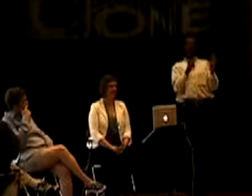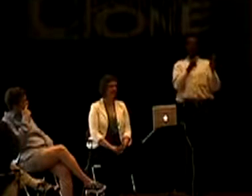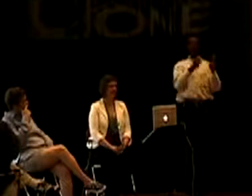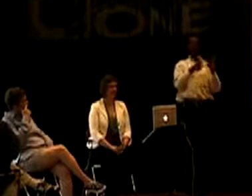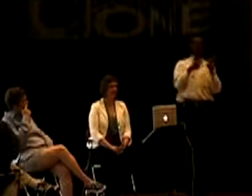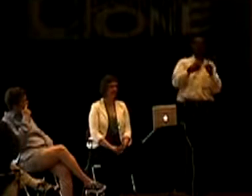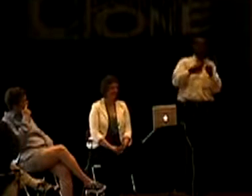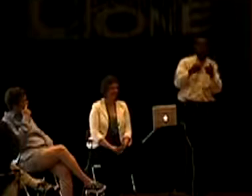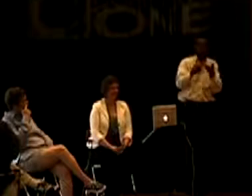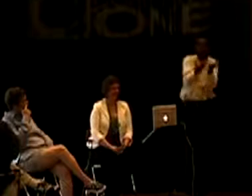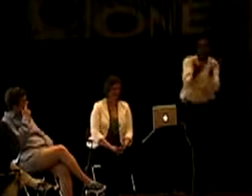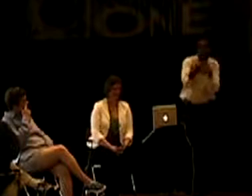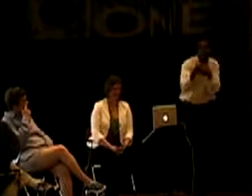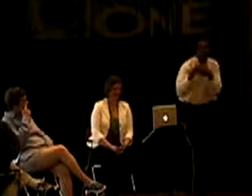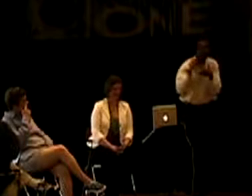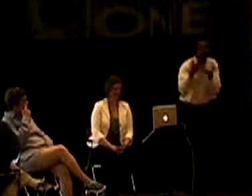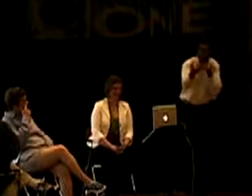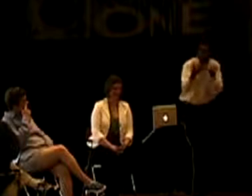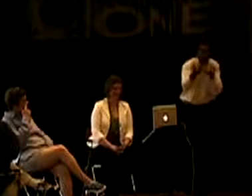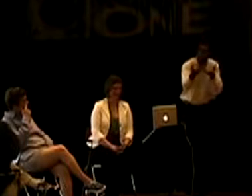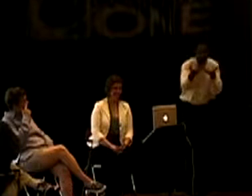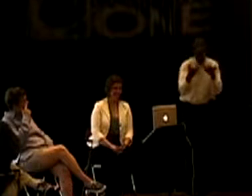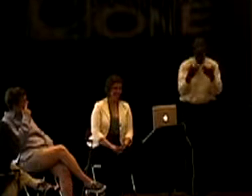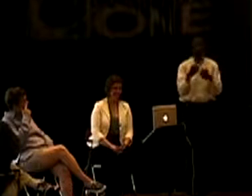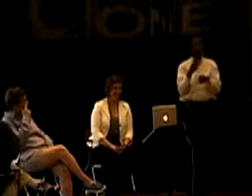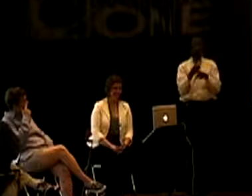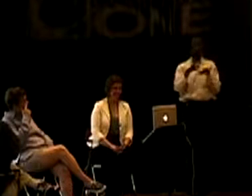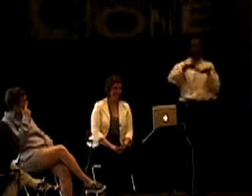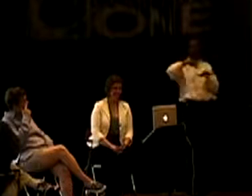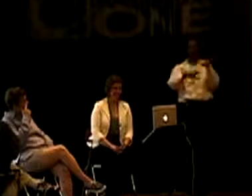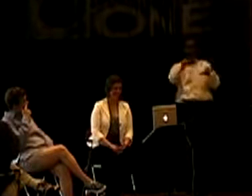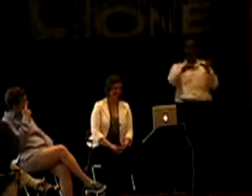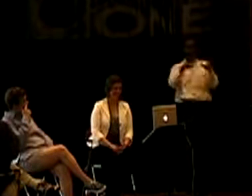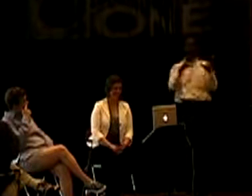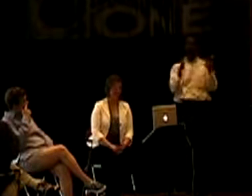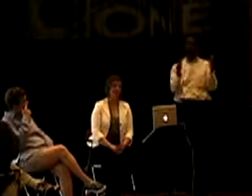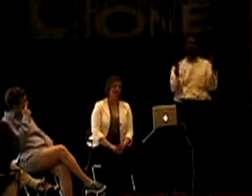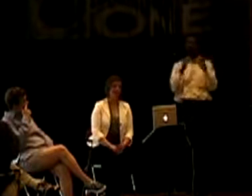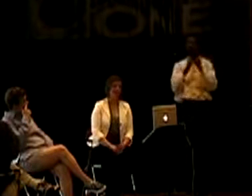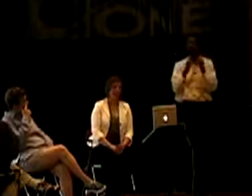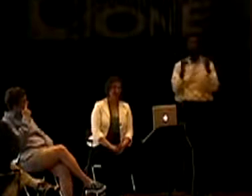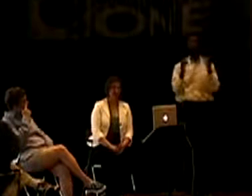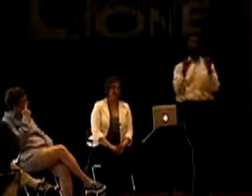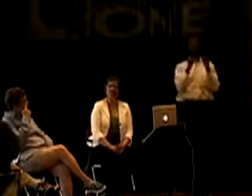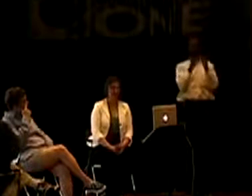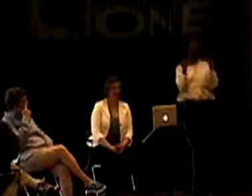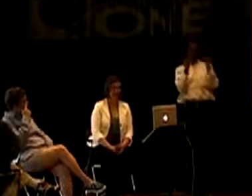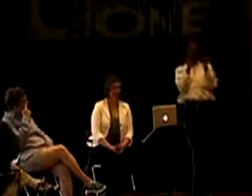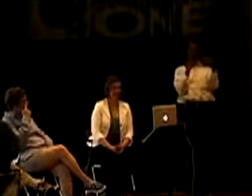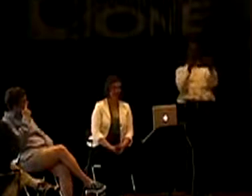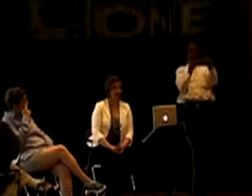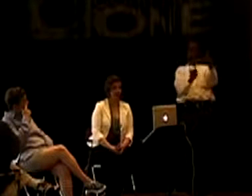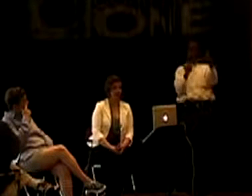very big part. I haven't figured it out or anything, but I hope the script has space in it for that kind of creativity with each team.